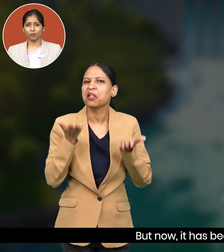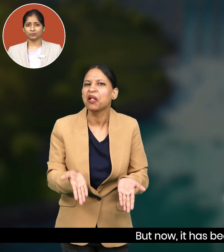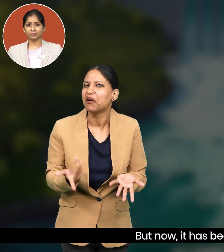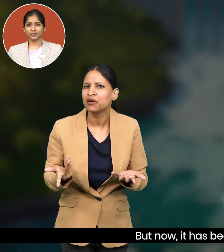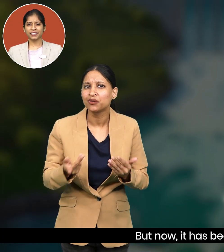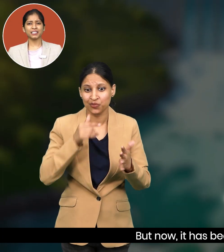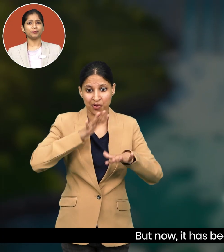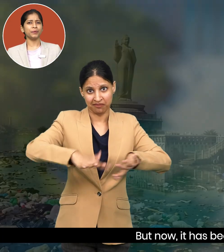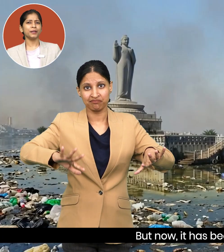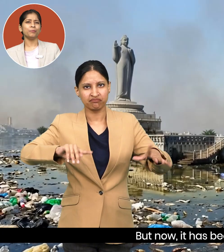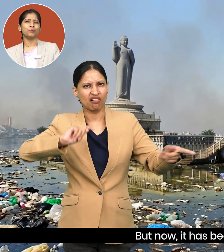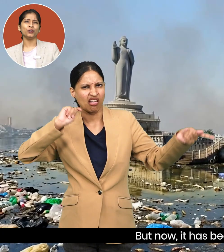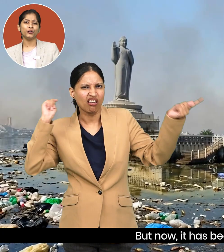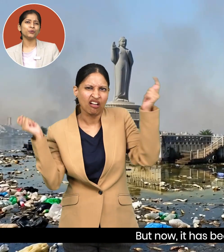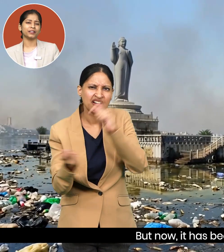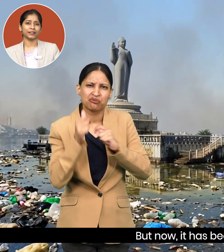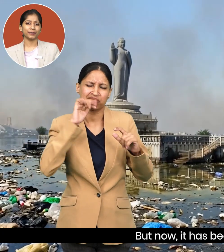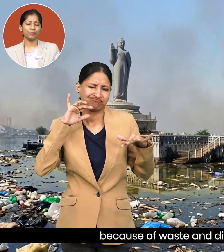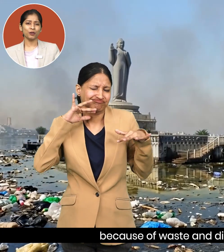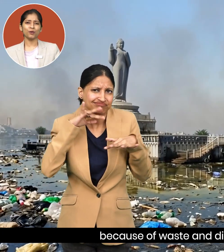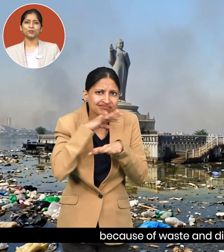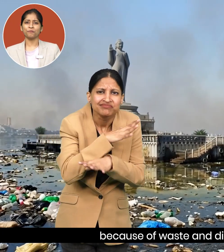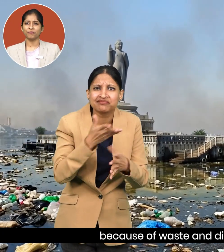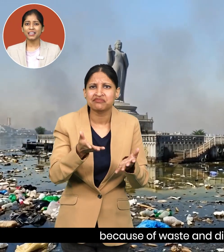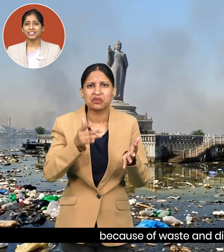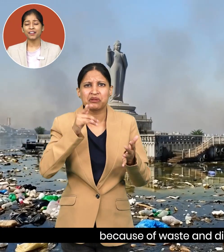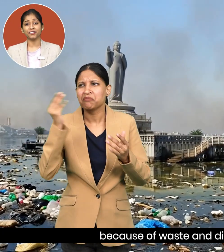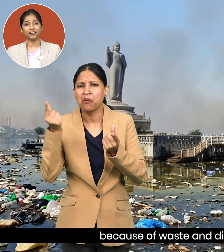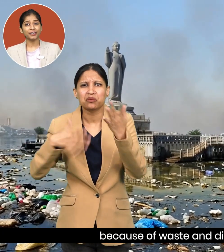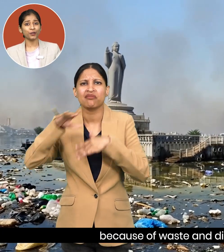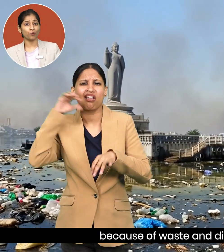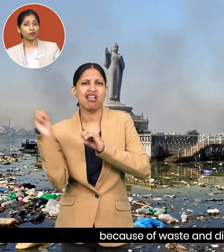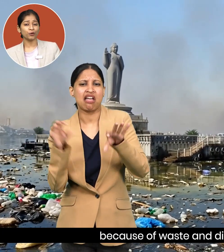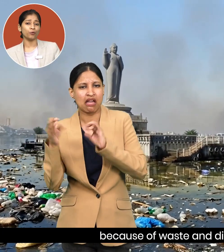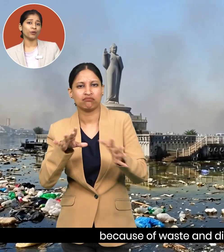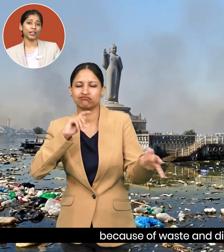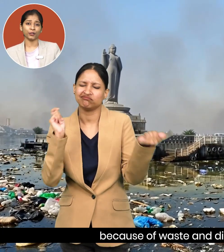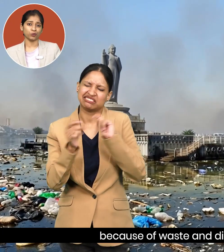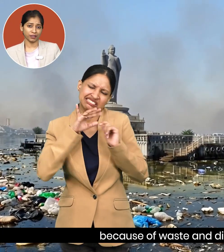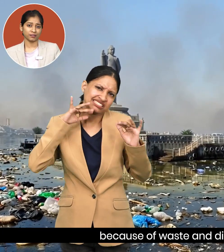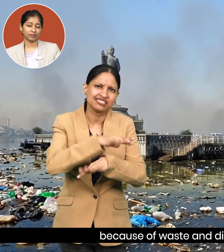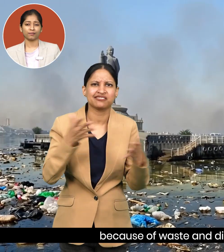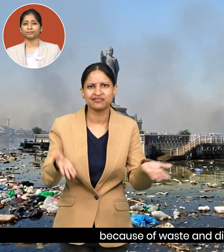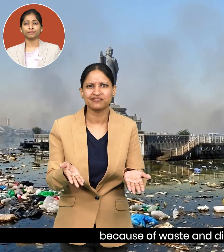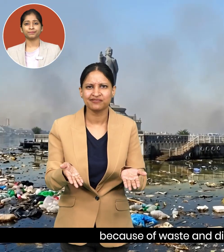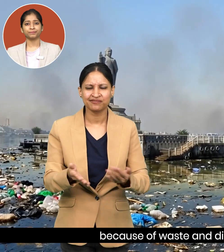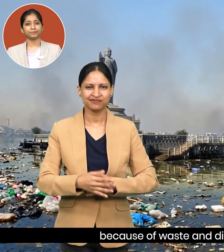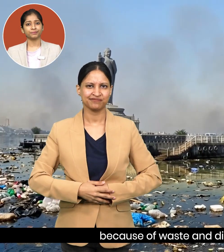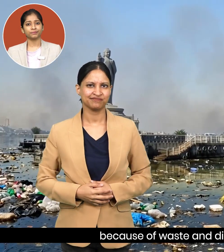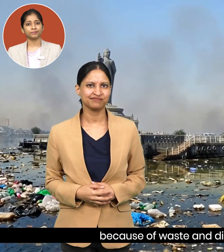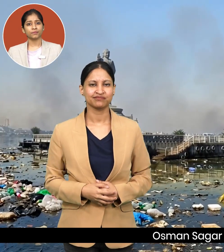But now it has become polluted because of waste and dirty water going into it.